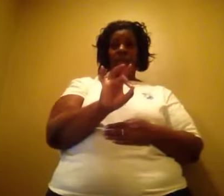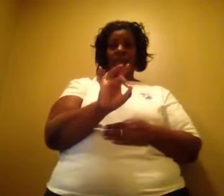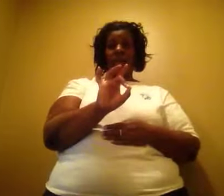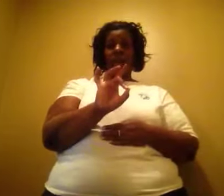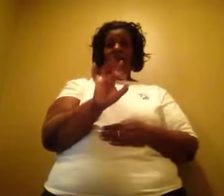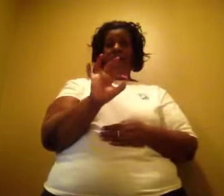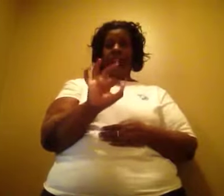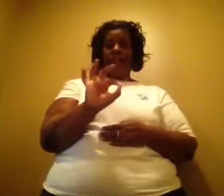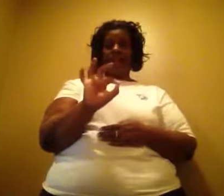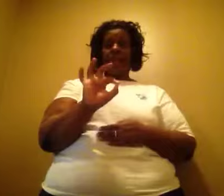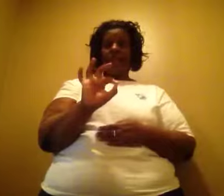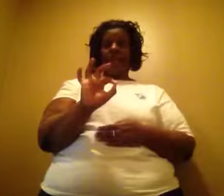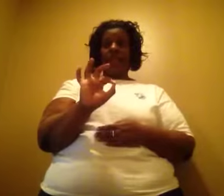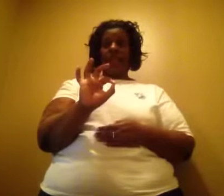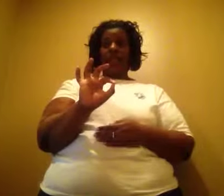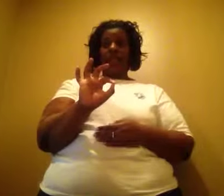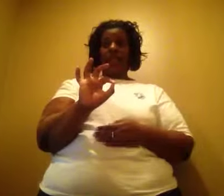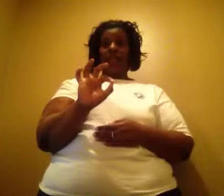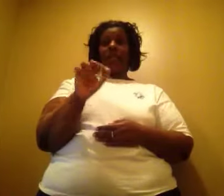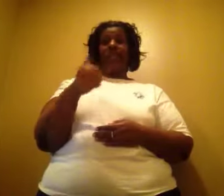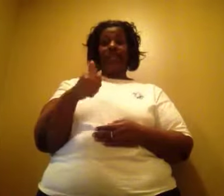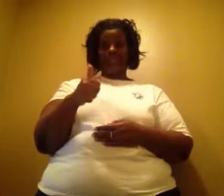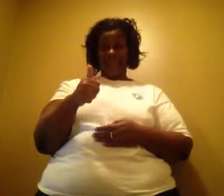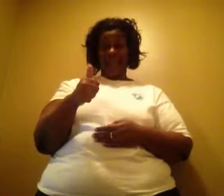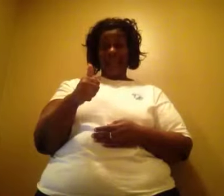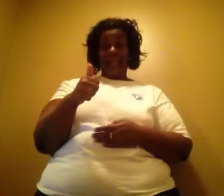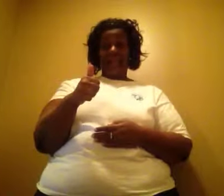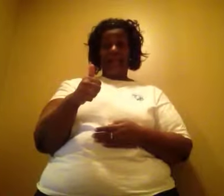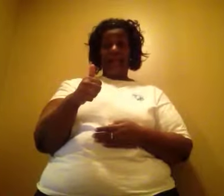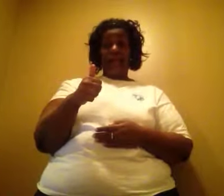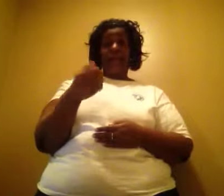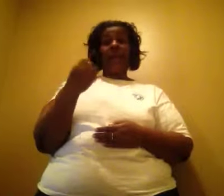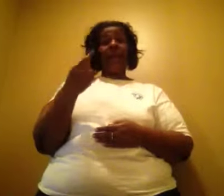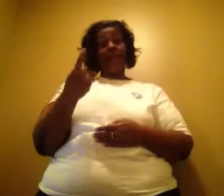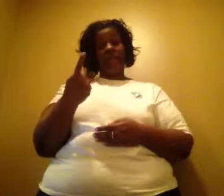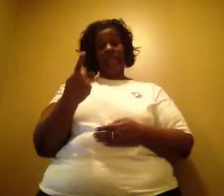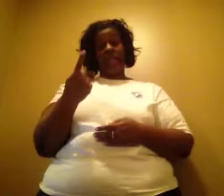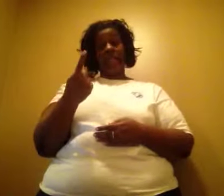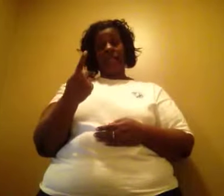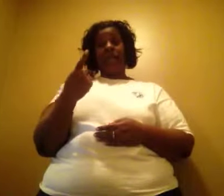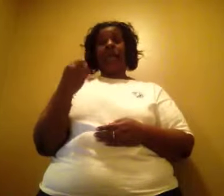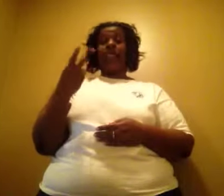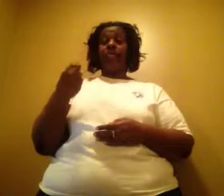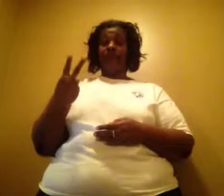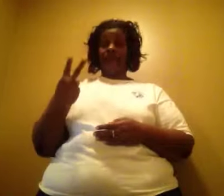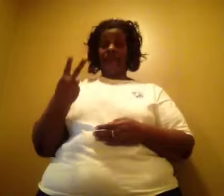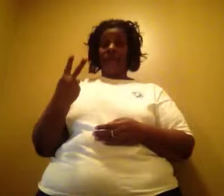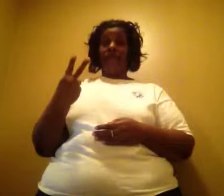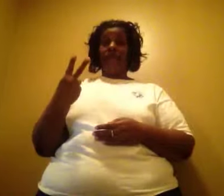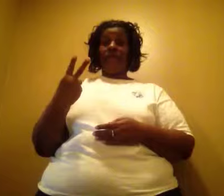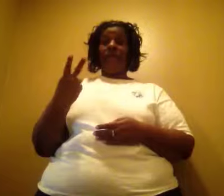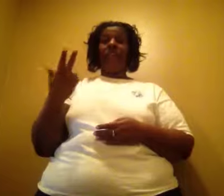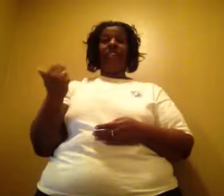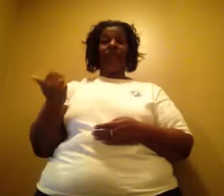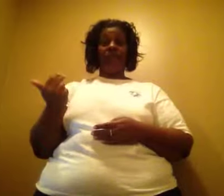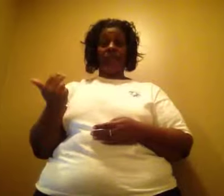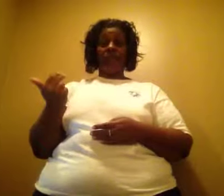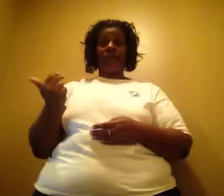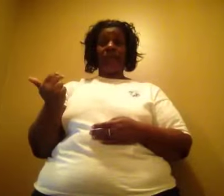9, 10, 11, 12, 13,